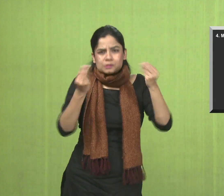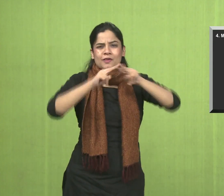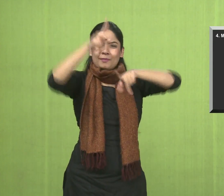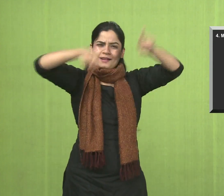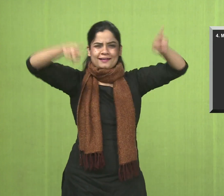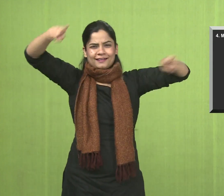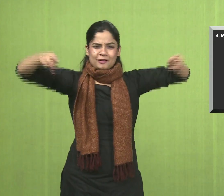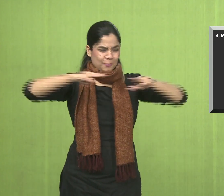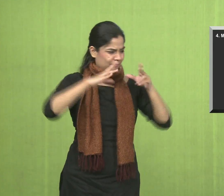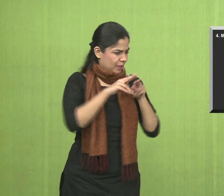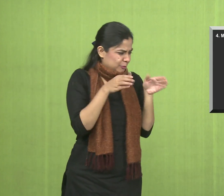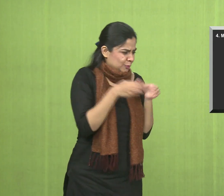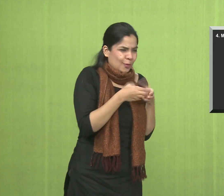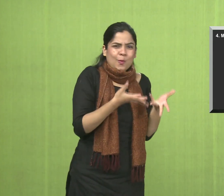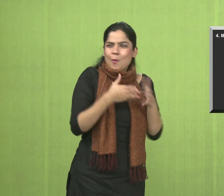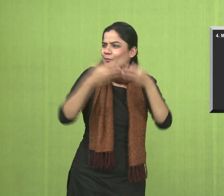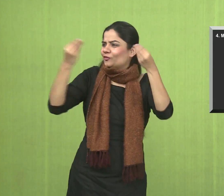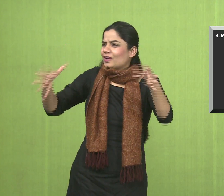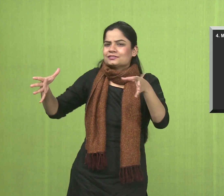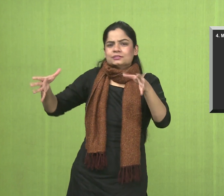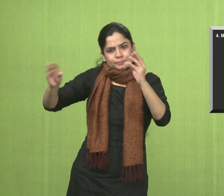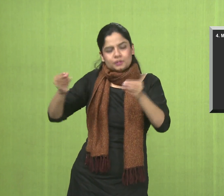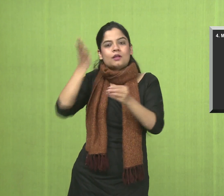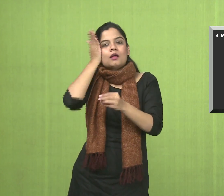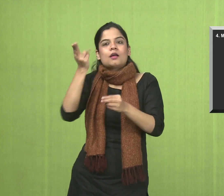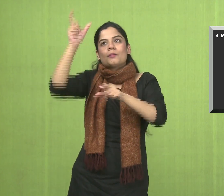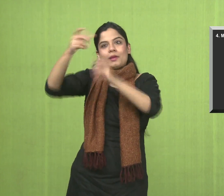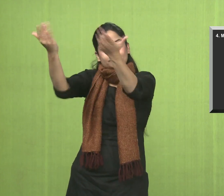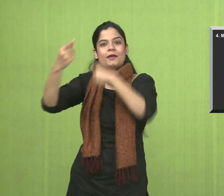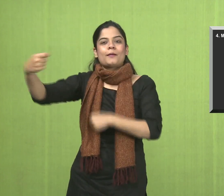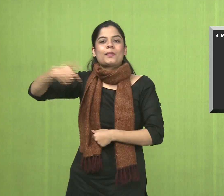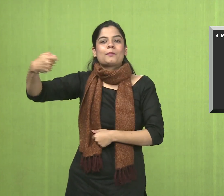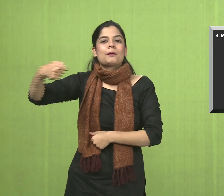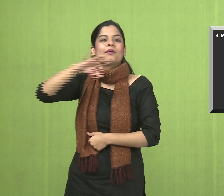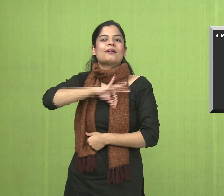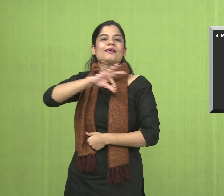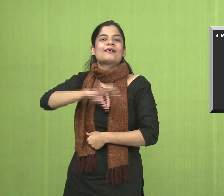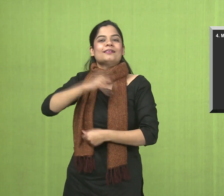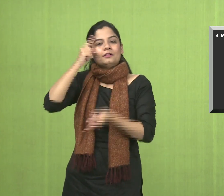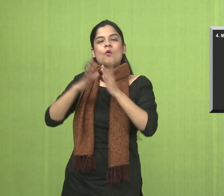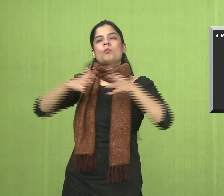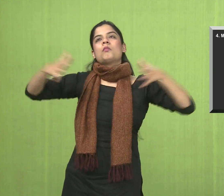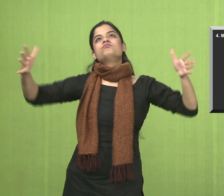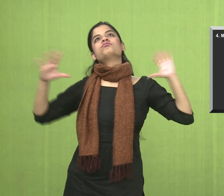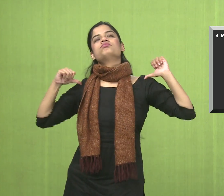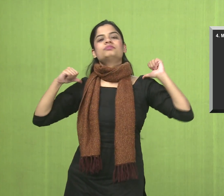and you don't have more family members living in, people have gotten married, etc., you can give it on rent and you can get money out of it rather